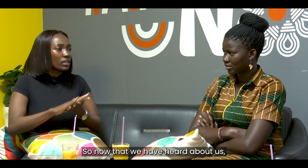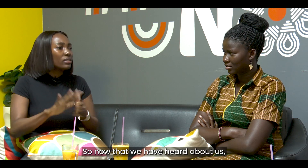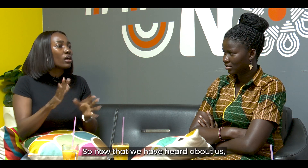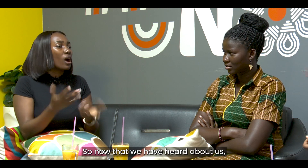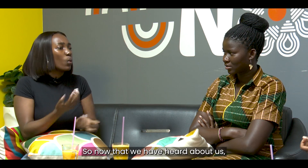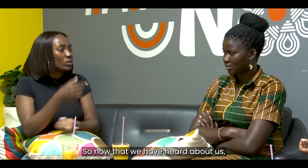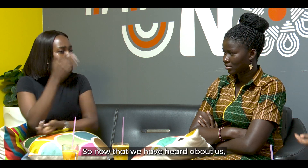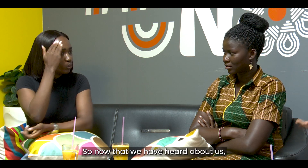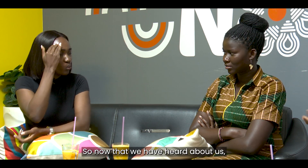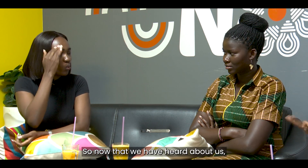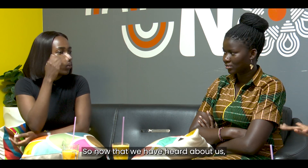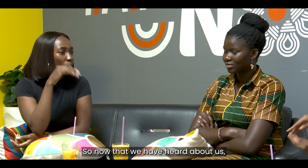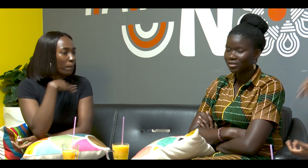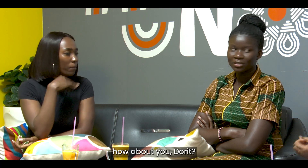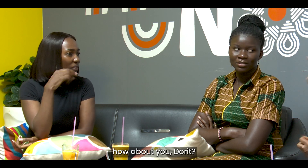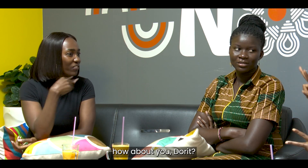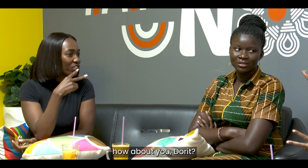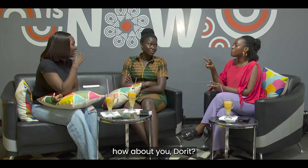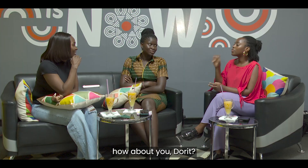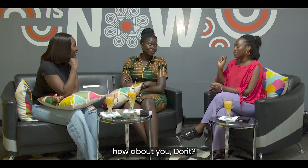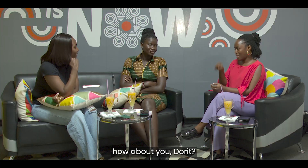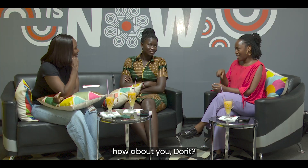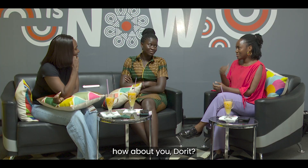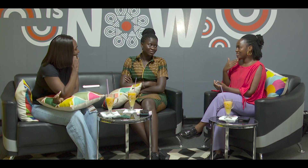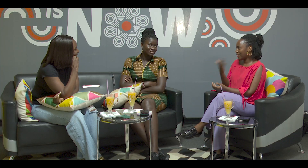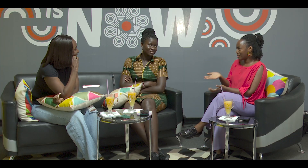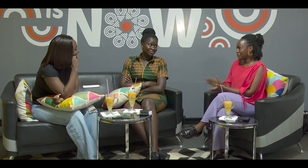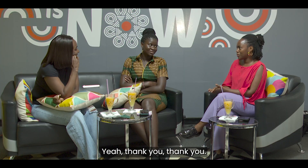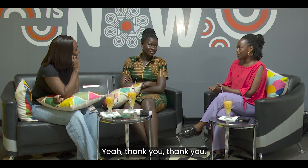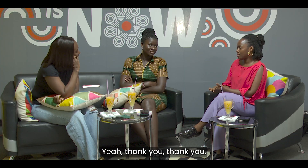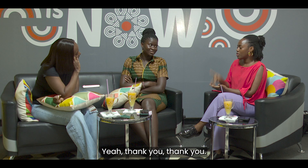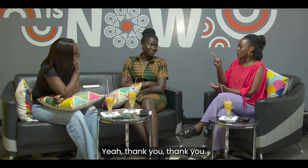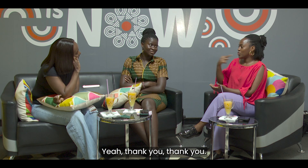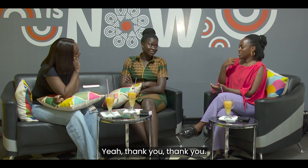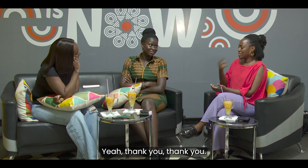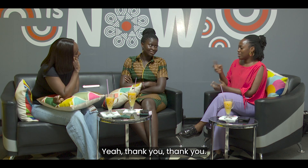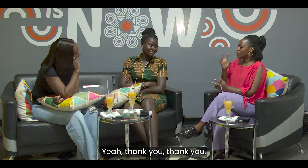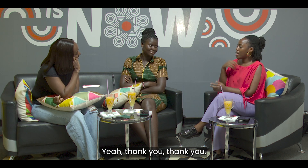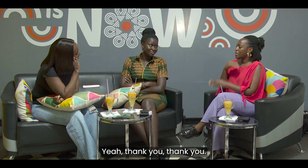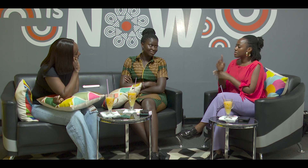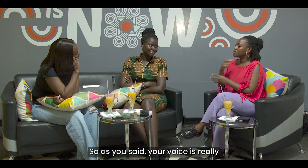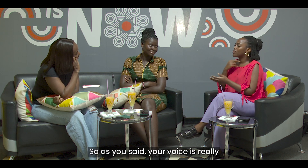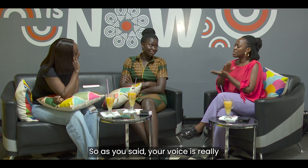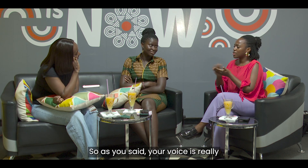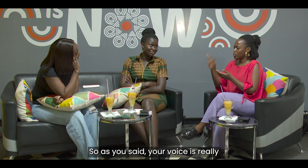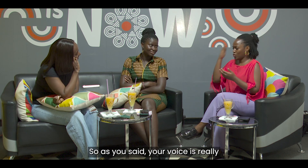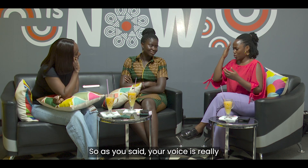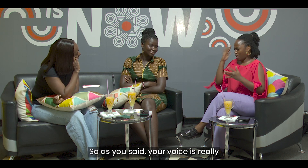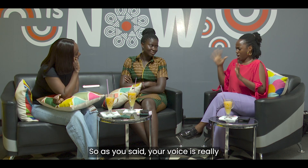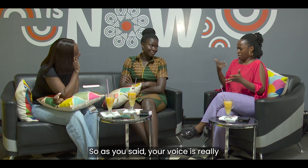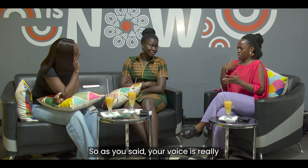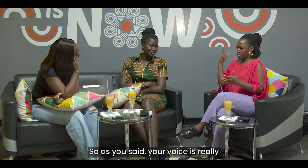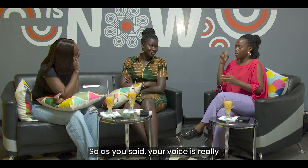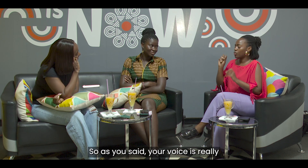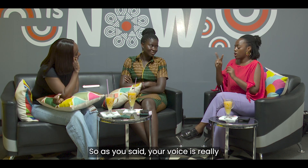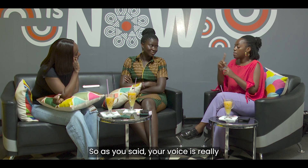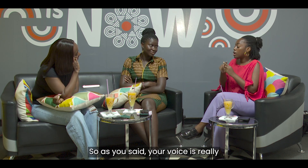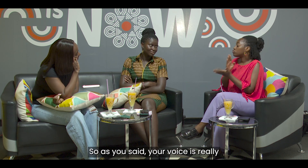have heard about us, how about you, Doric? Yeah, so, thank you. So as you said, your voice is really clear,